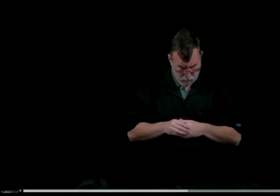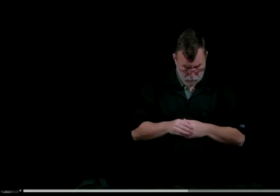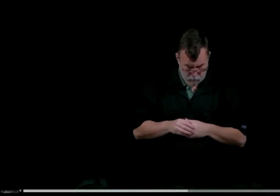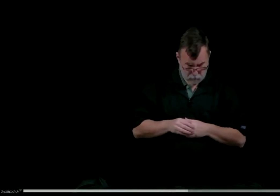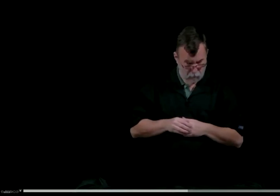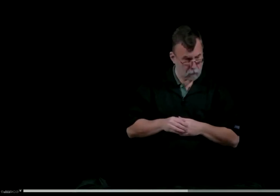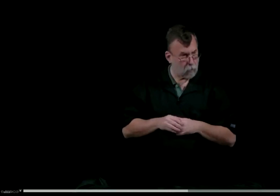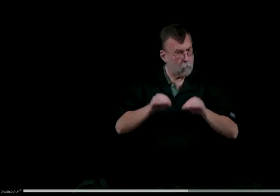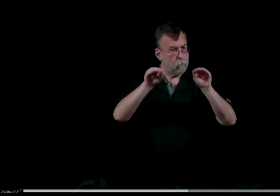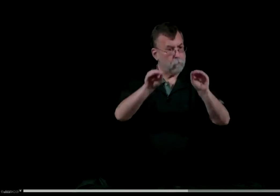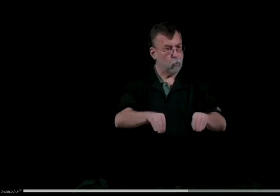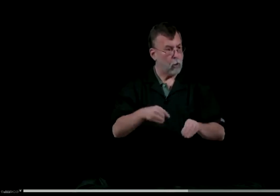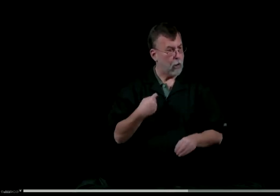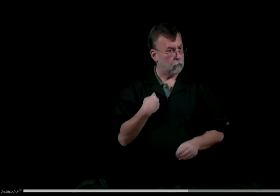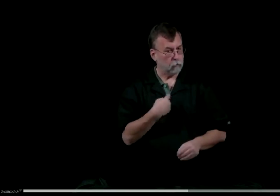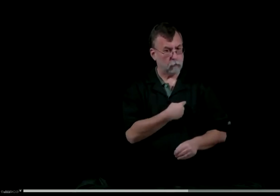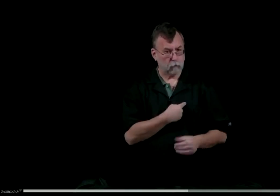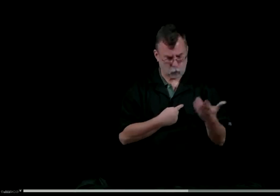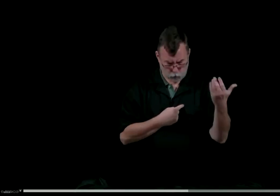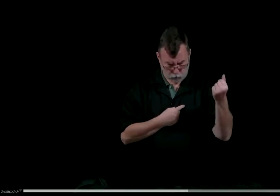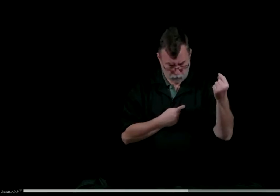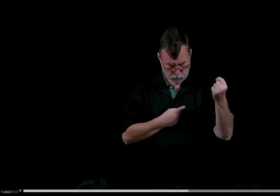So train on your spiritual disciplines.